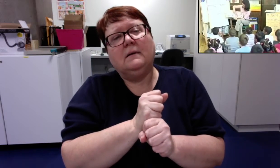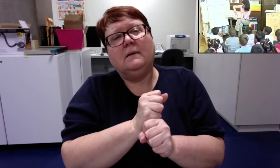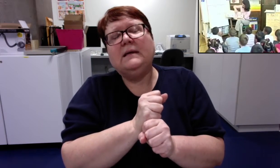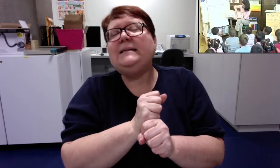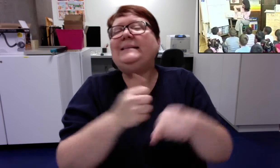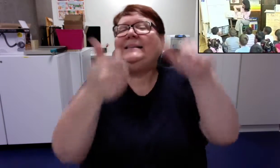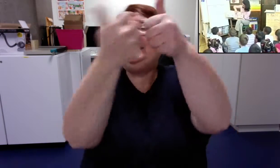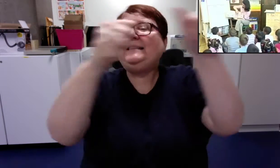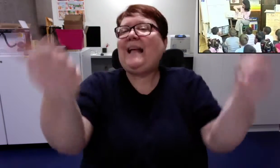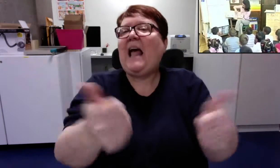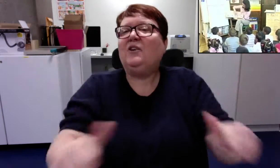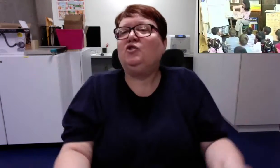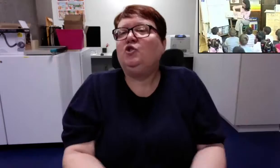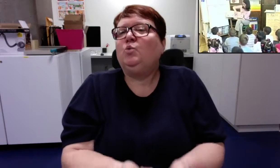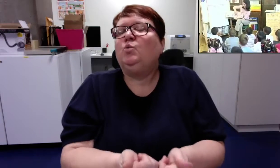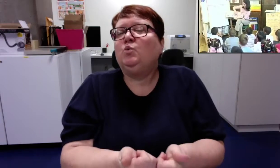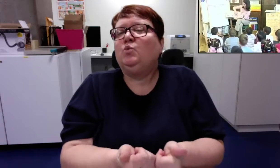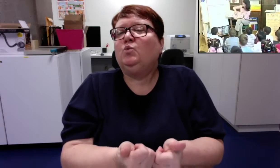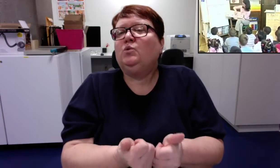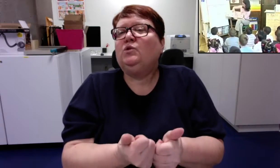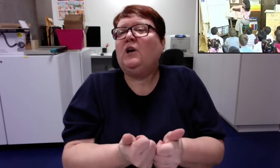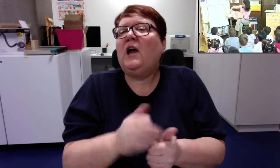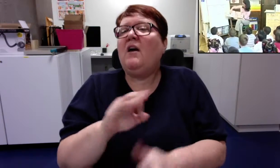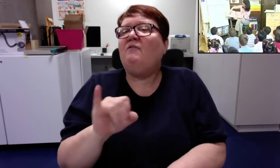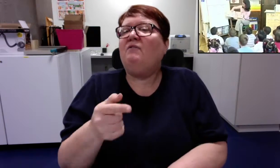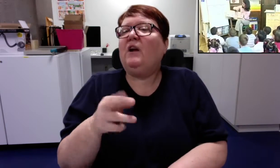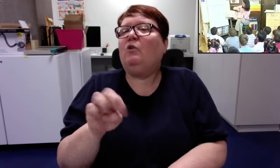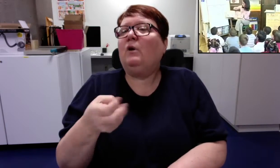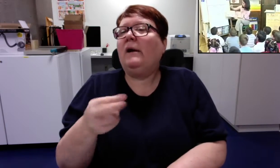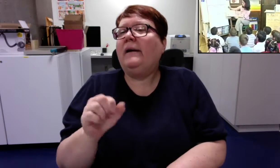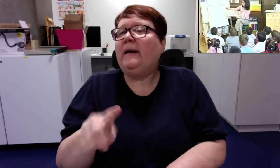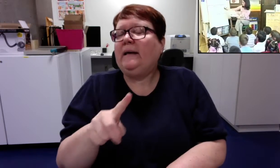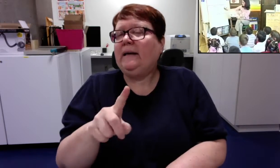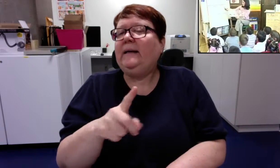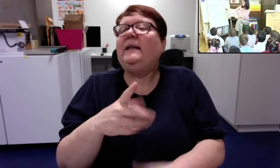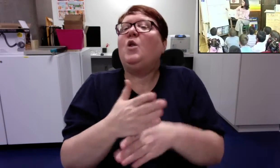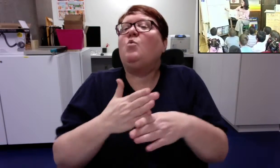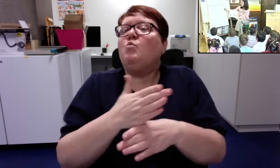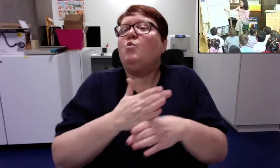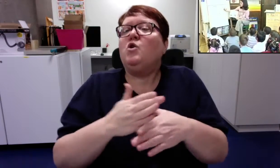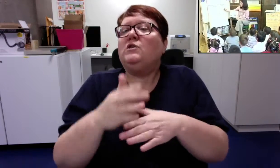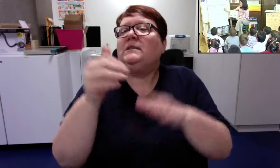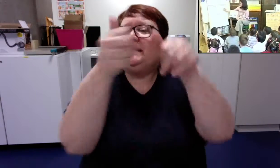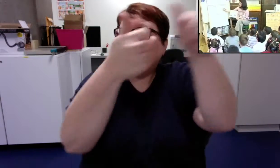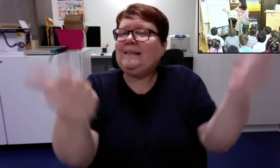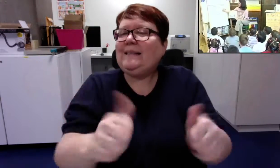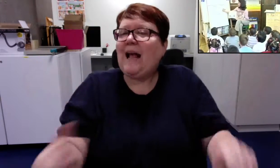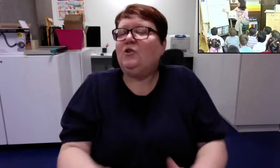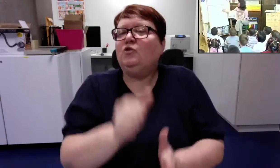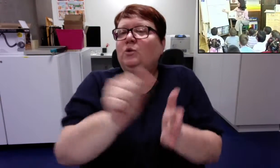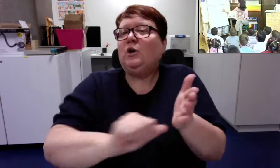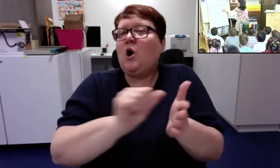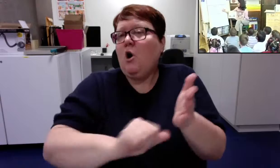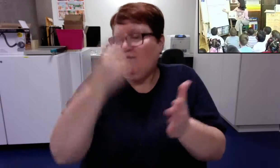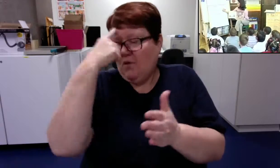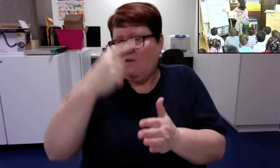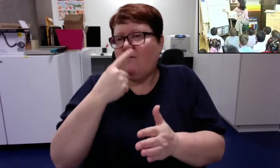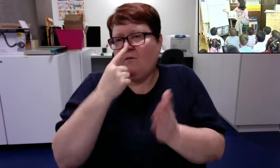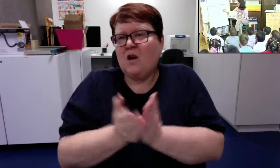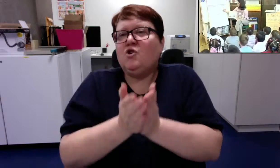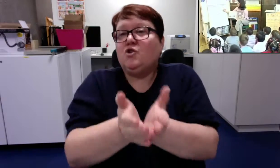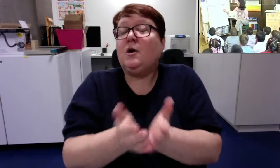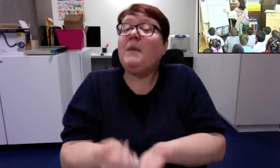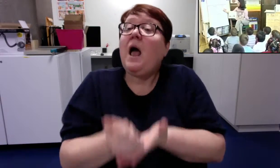we so- talked about the figureheads or the wooden statues that he carves for the front of the ships. And what helped us was the